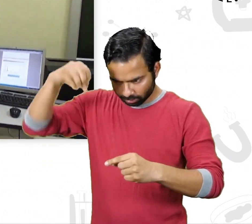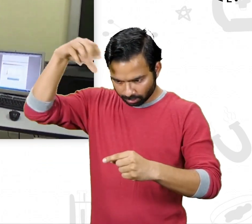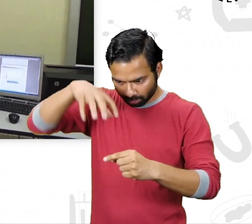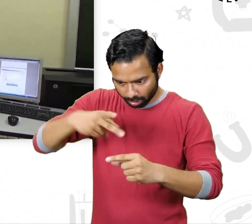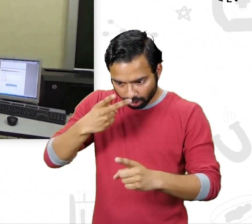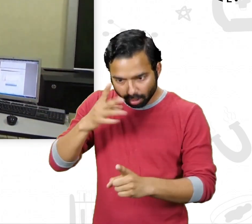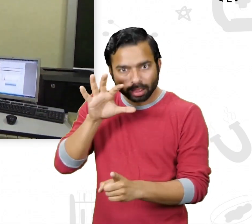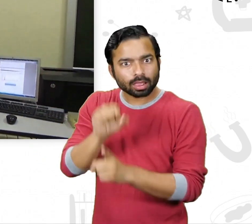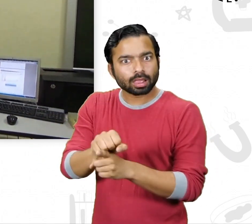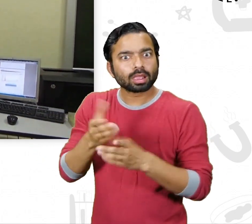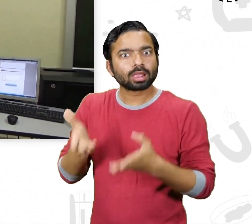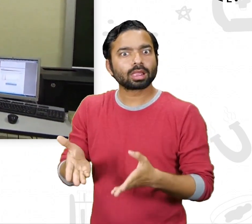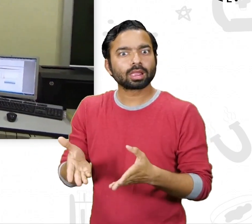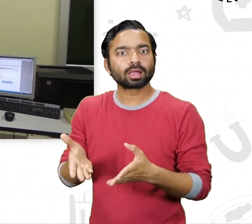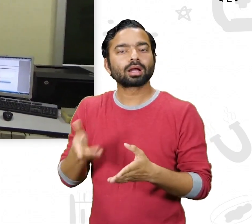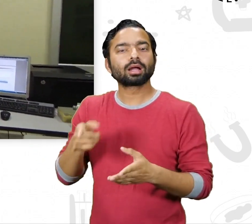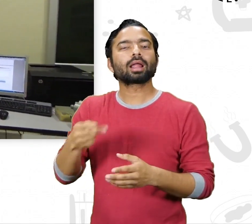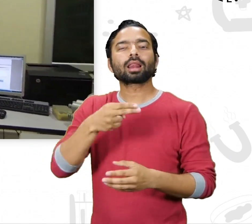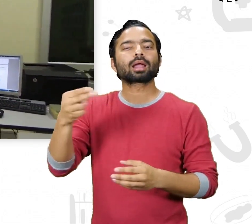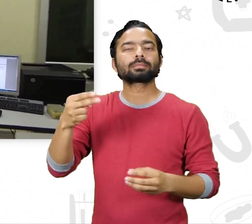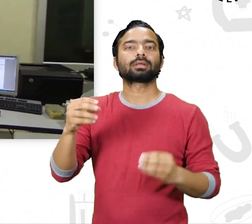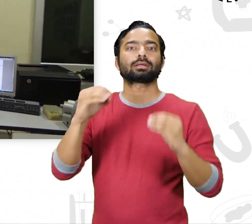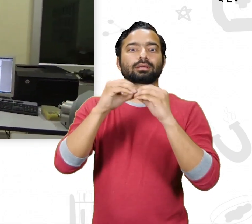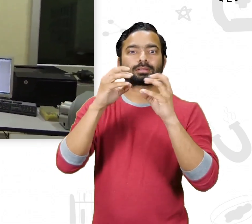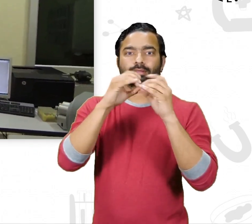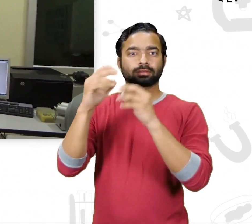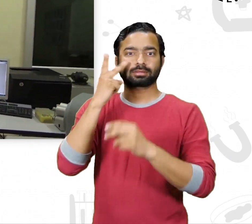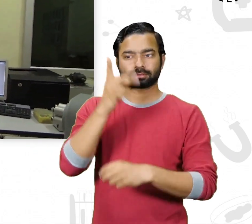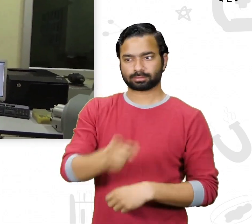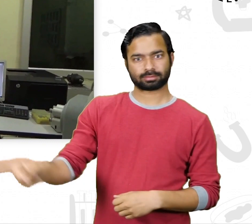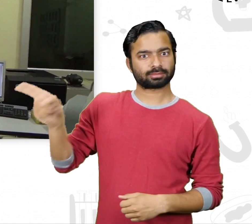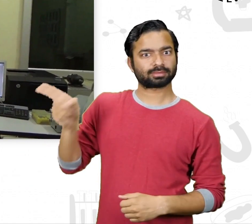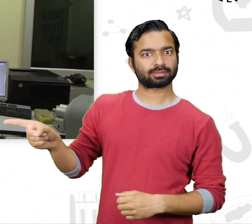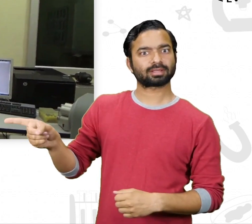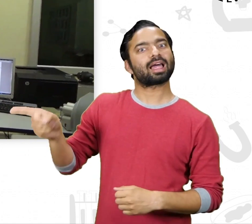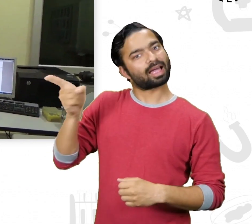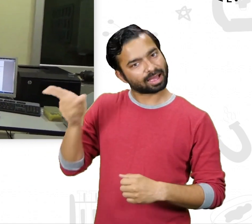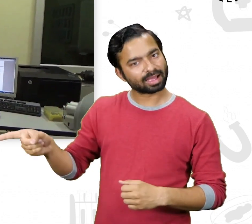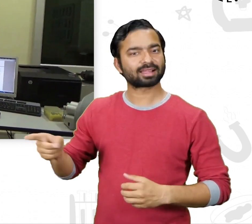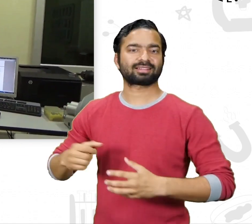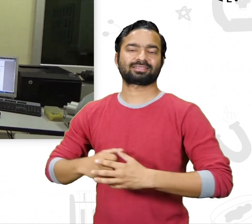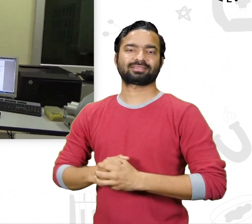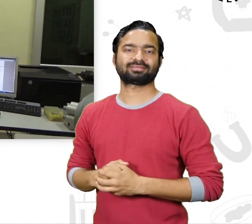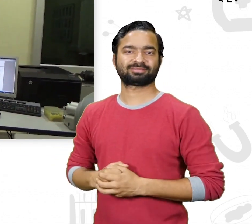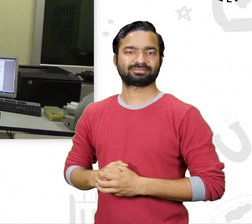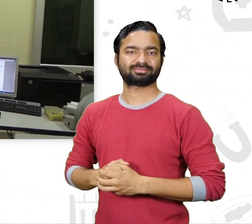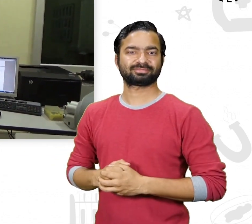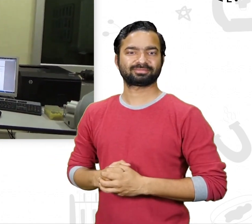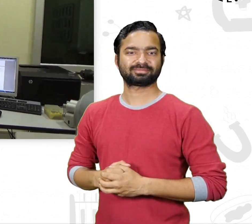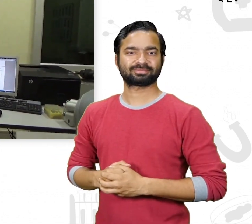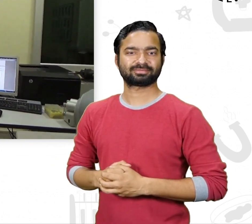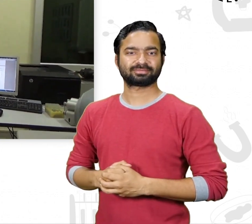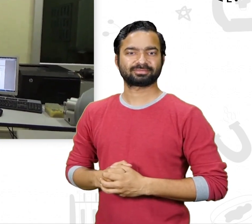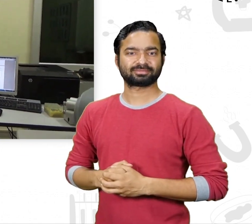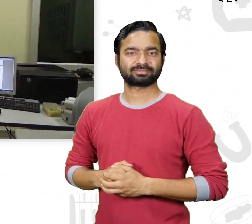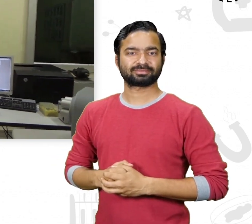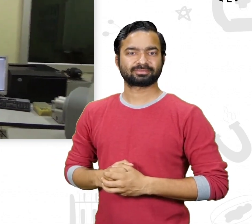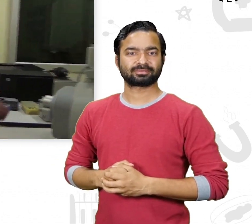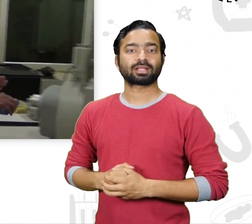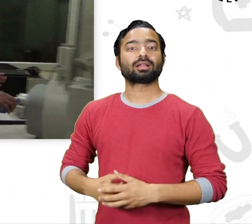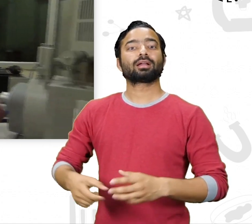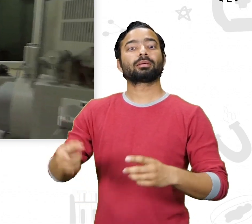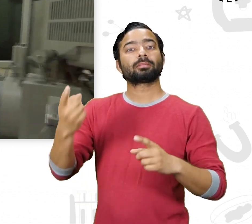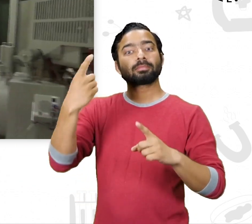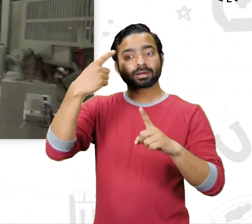sample, we place our material on the aluminum stem with the help of conducting carbon tape. Then we place